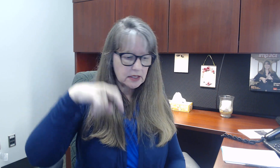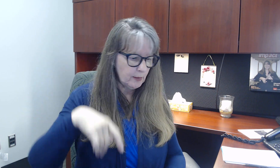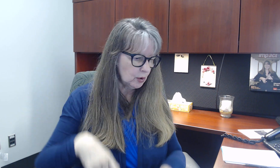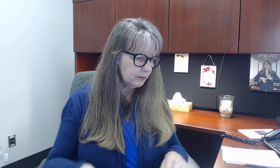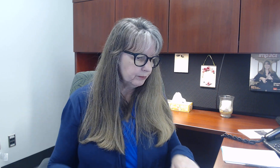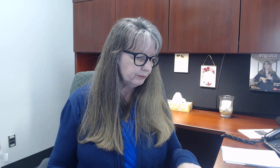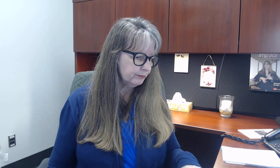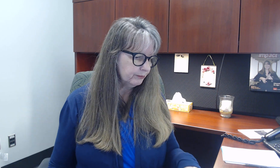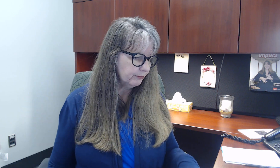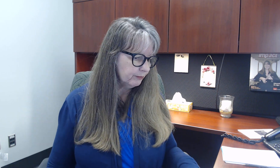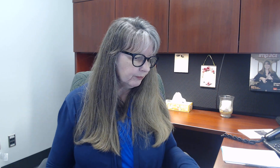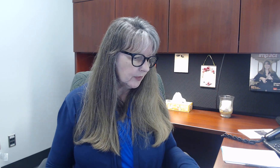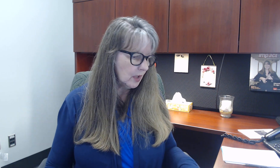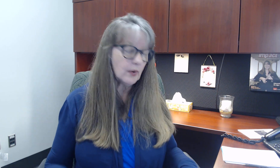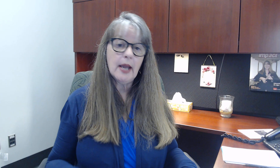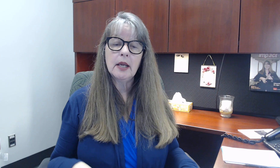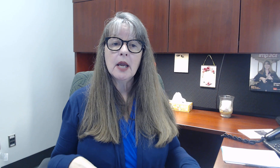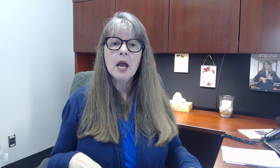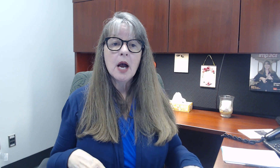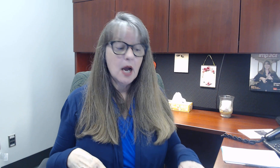summer. Okay.